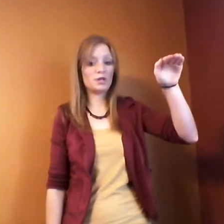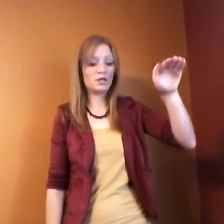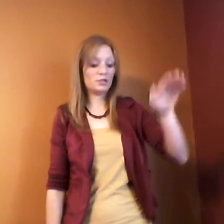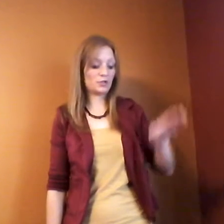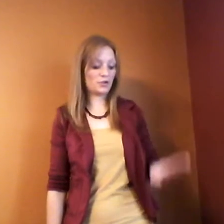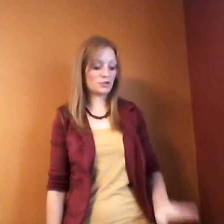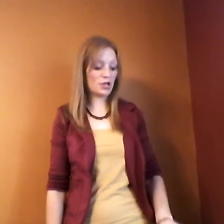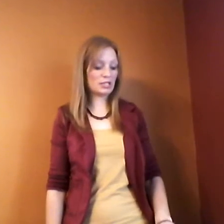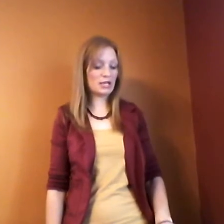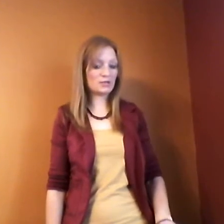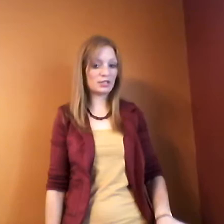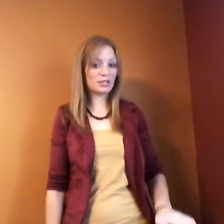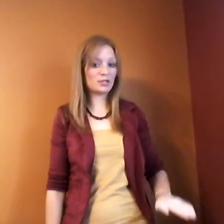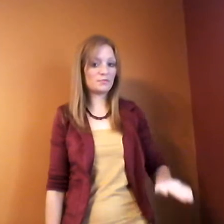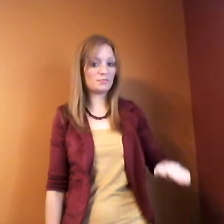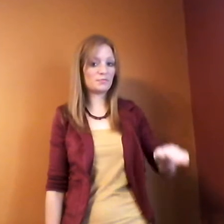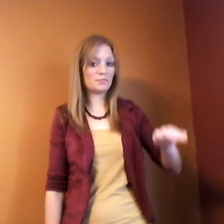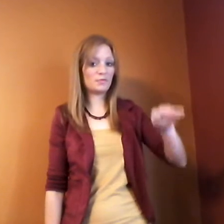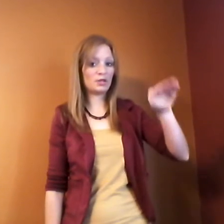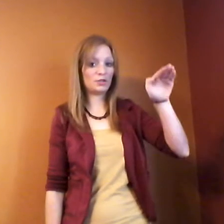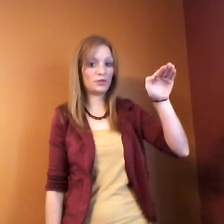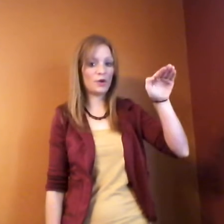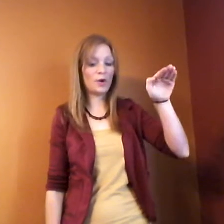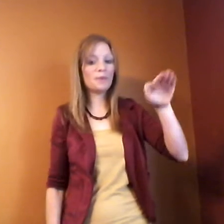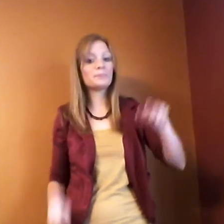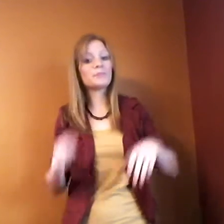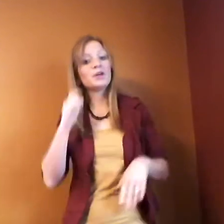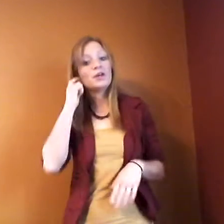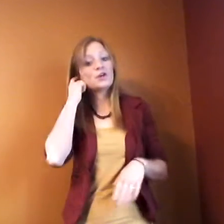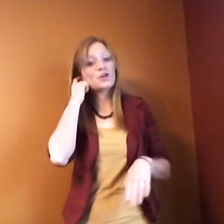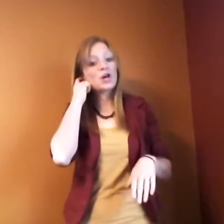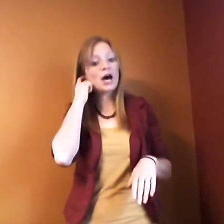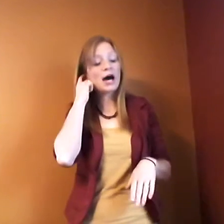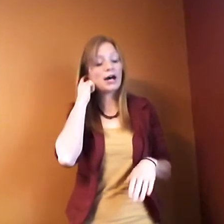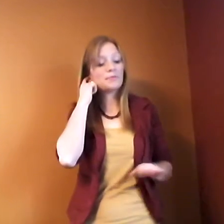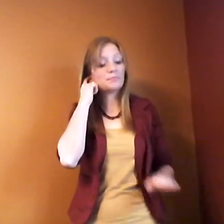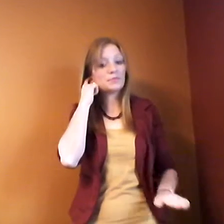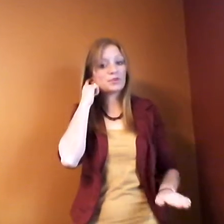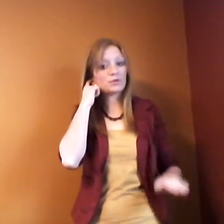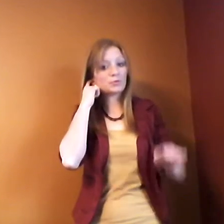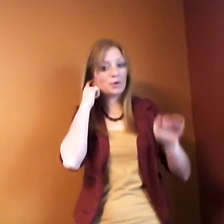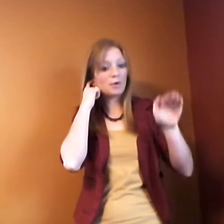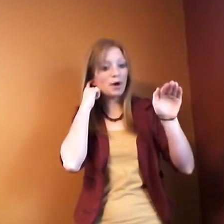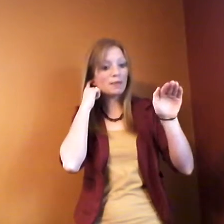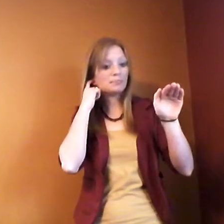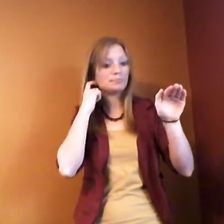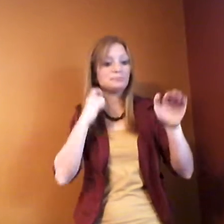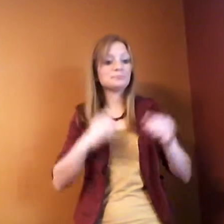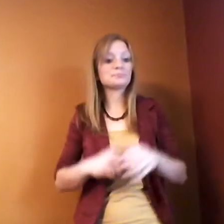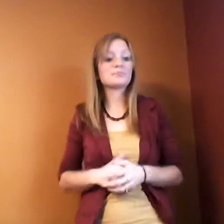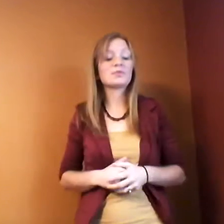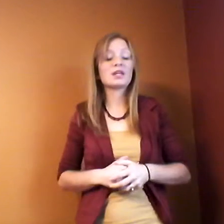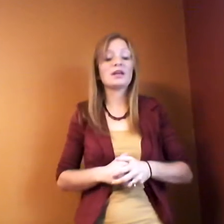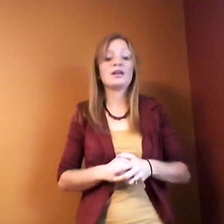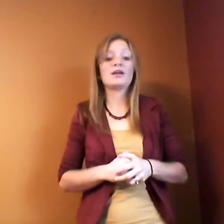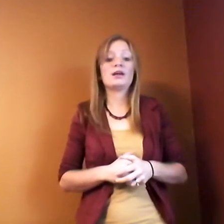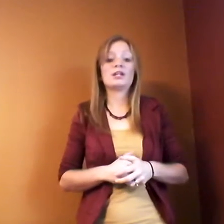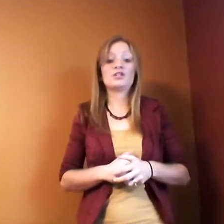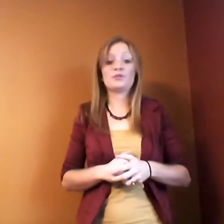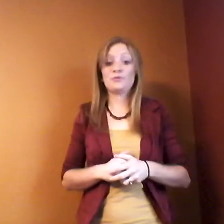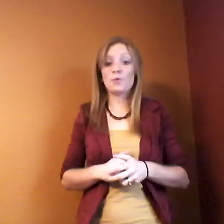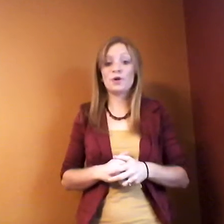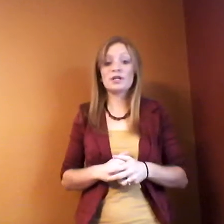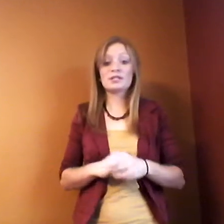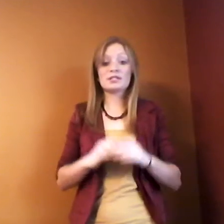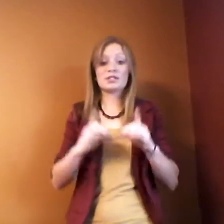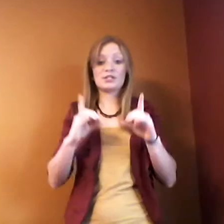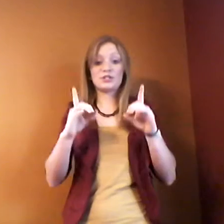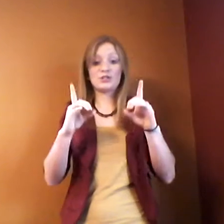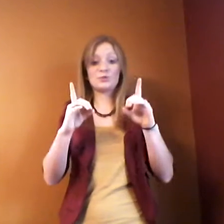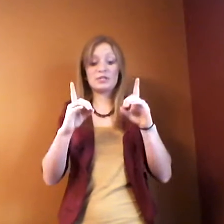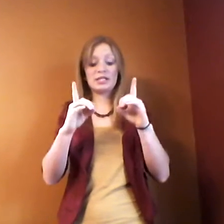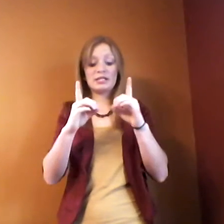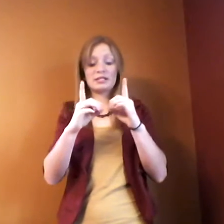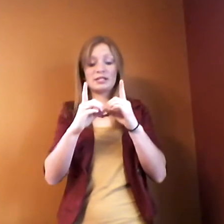So you start down here and you go up. So grow up. Divorce is 2 D's and they